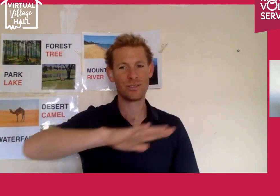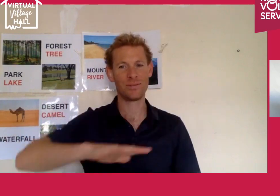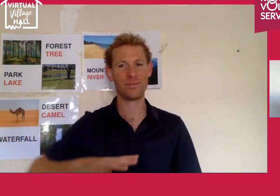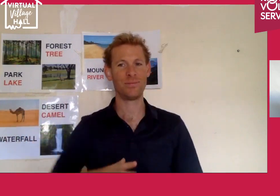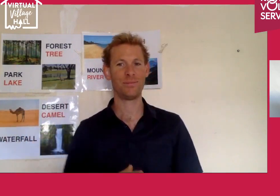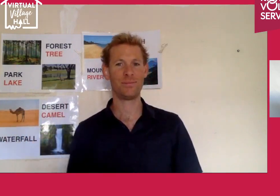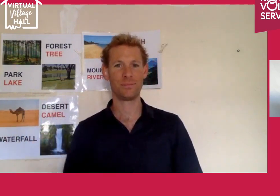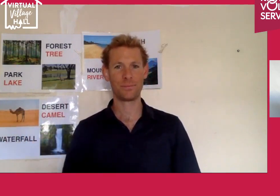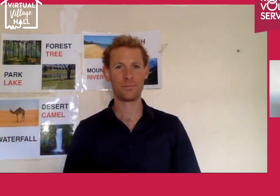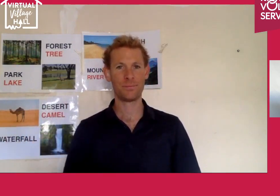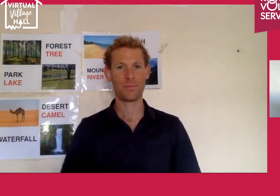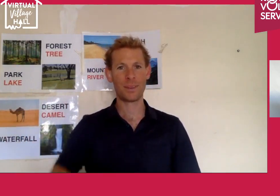Desert.